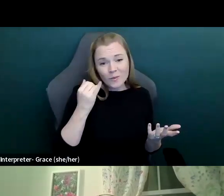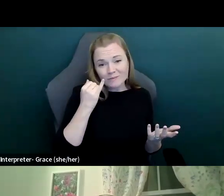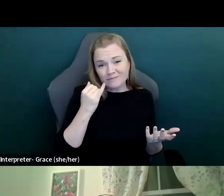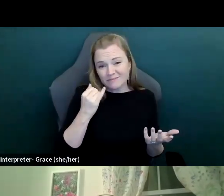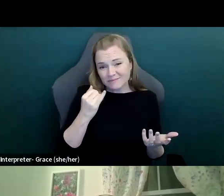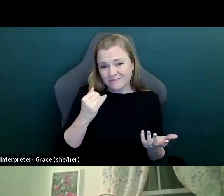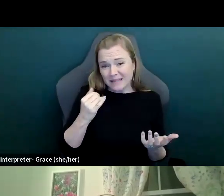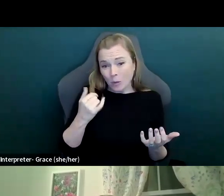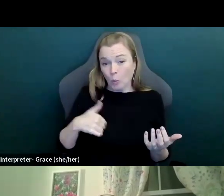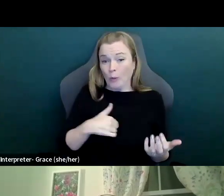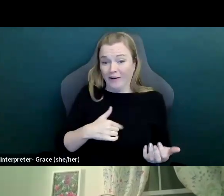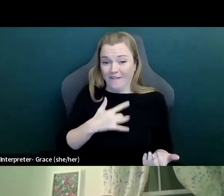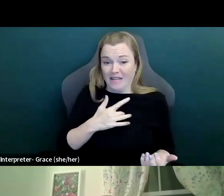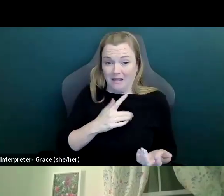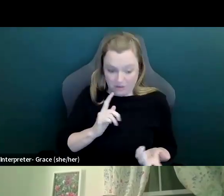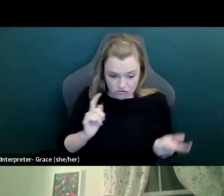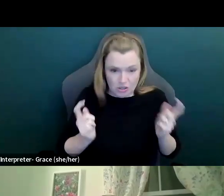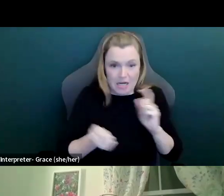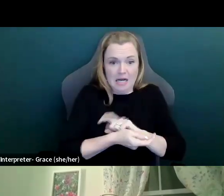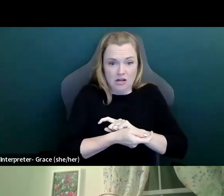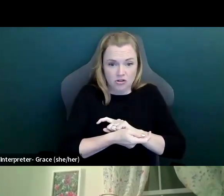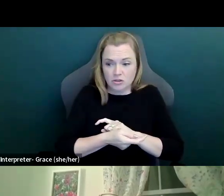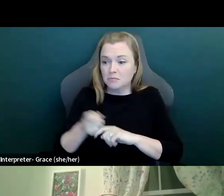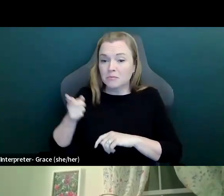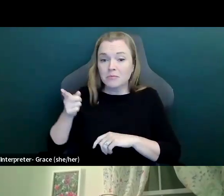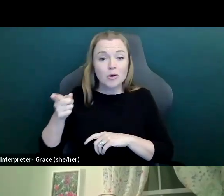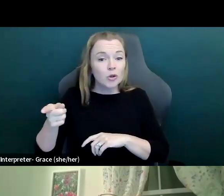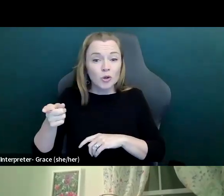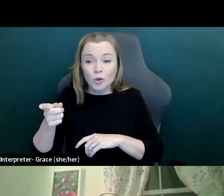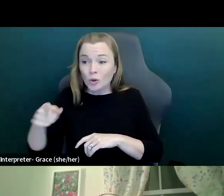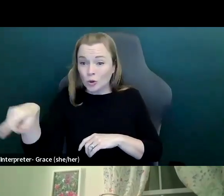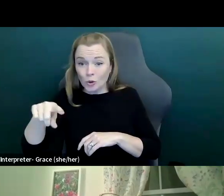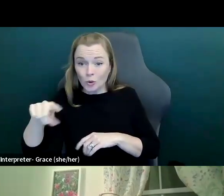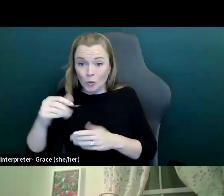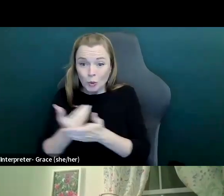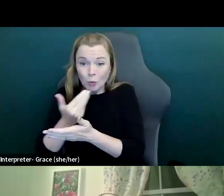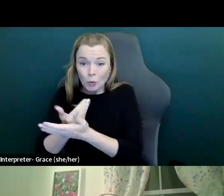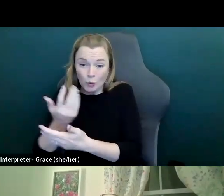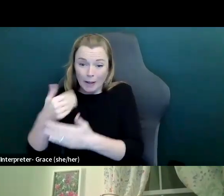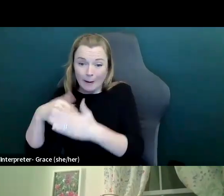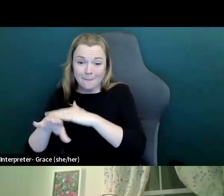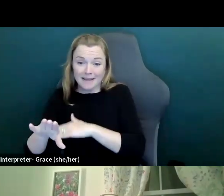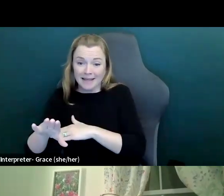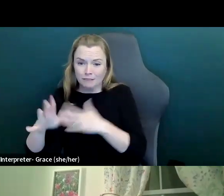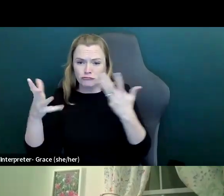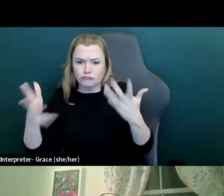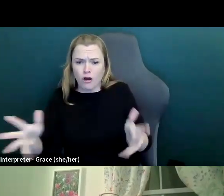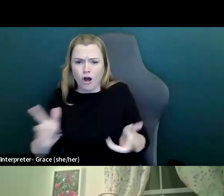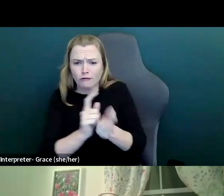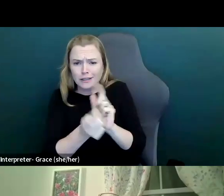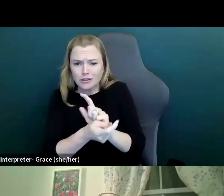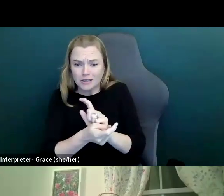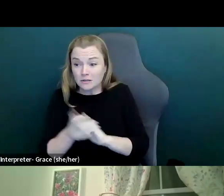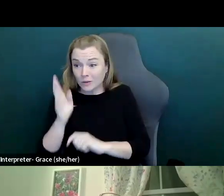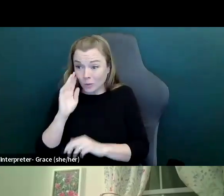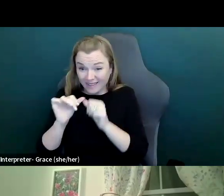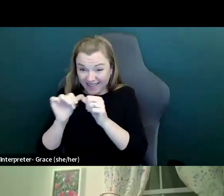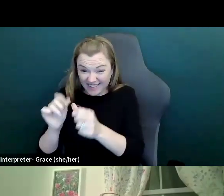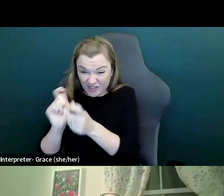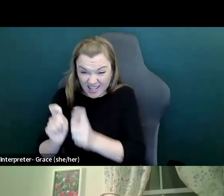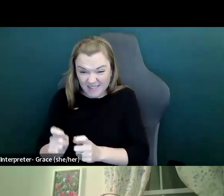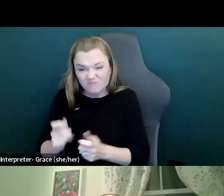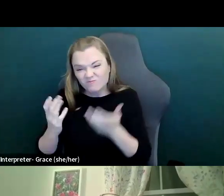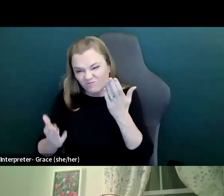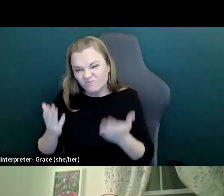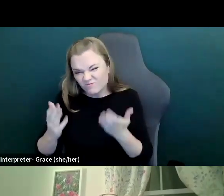you're going to be coming in where things have already changed. Will they keep changing? Probably somewhat. I